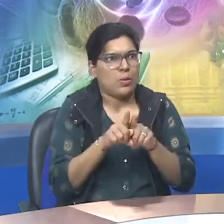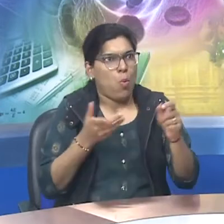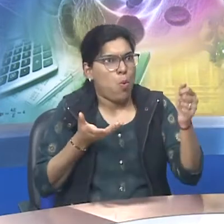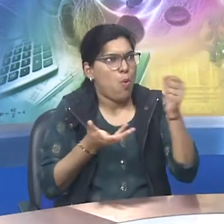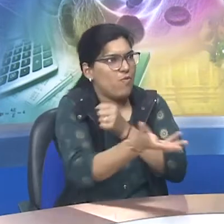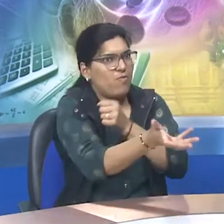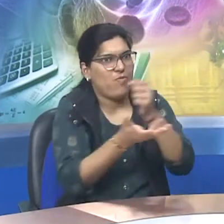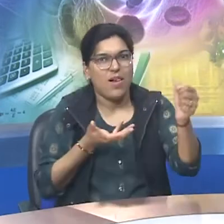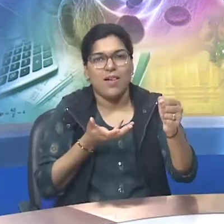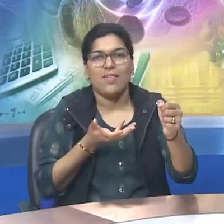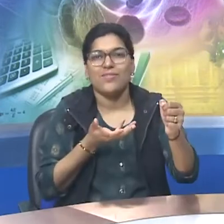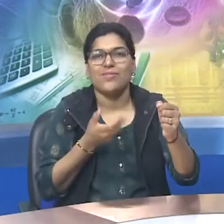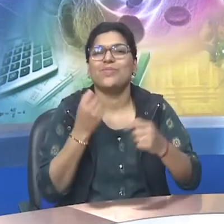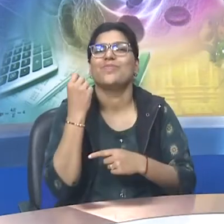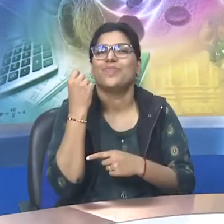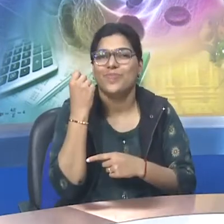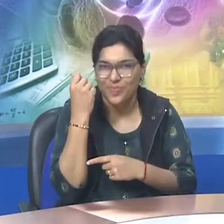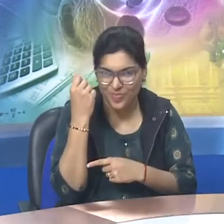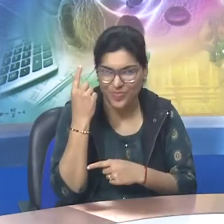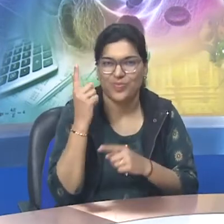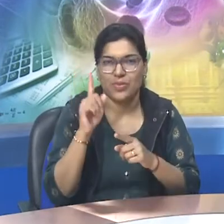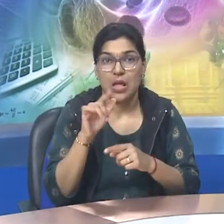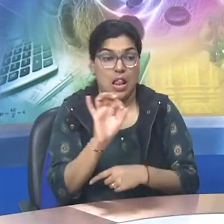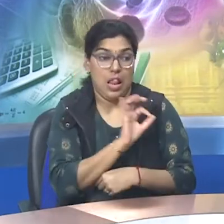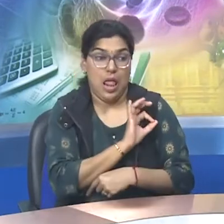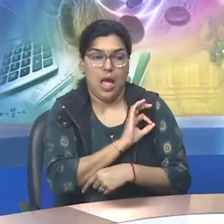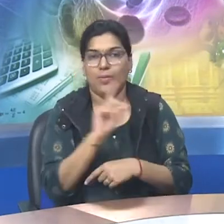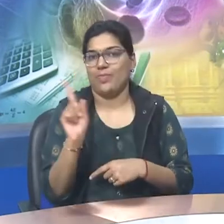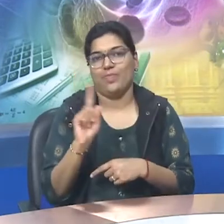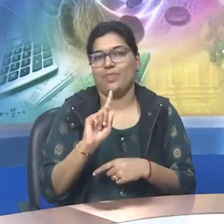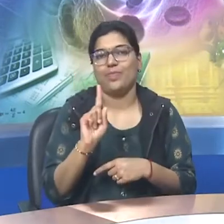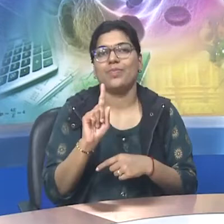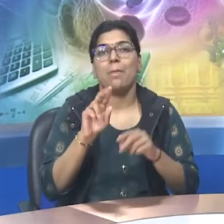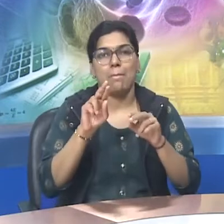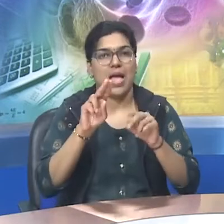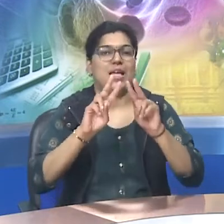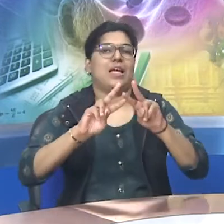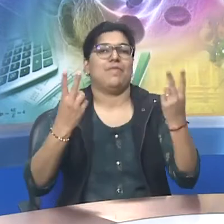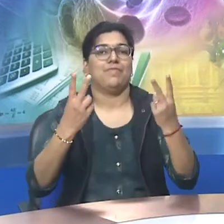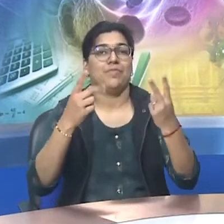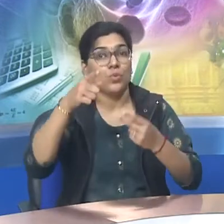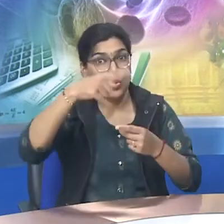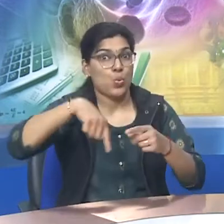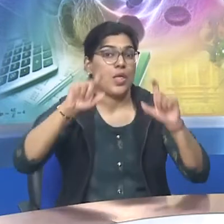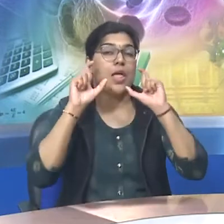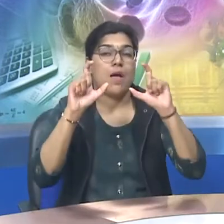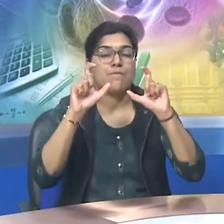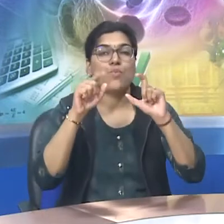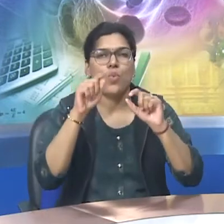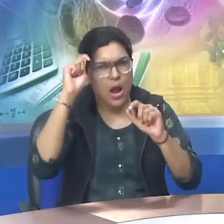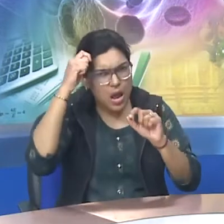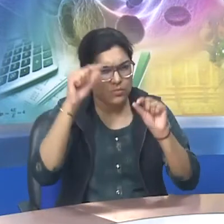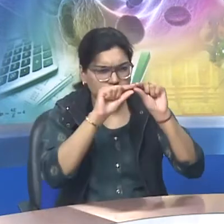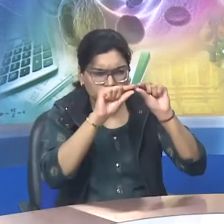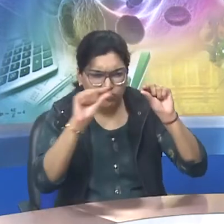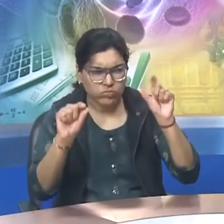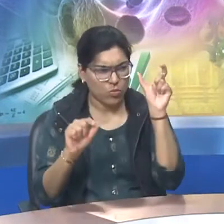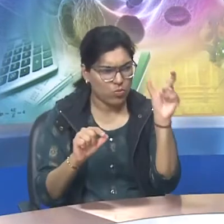the microwave or oven. So here it does not mean that we are liking that thing.